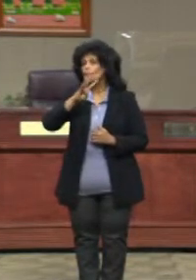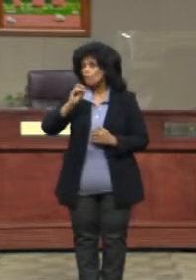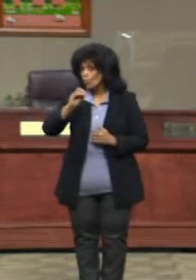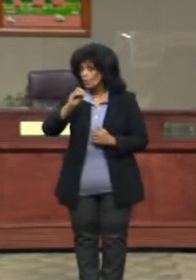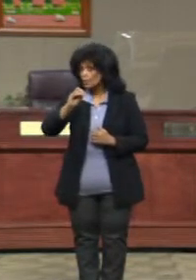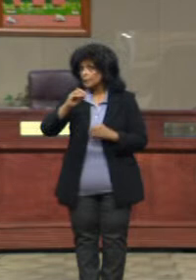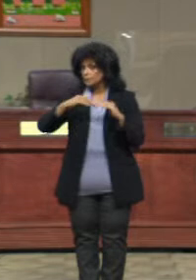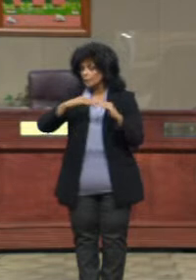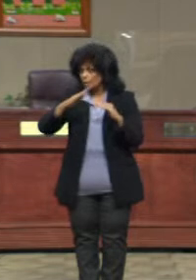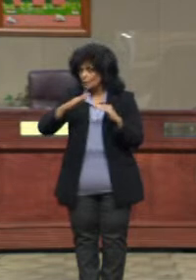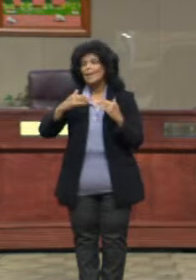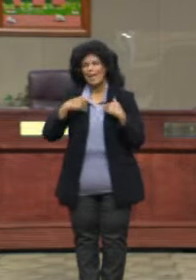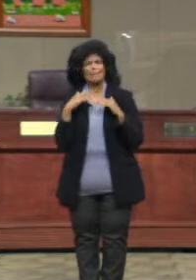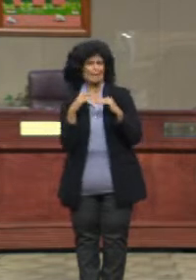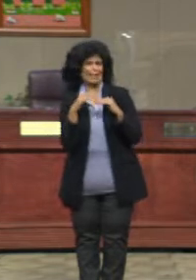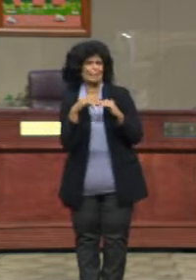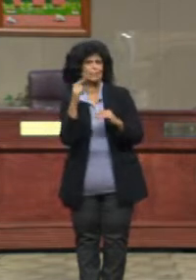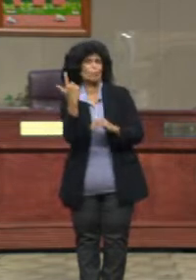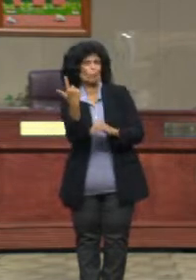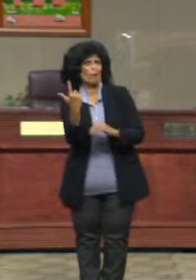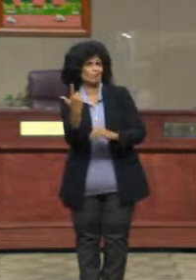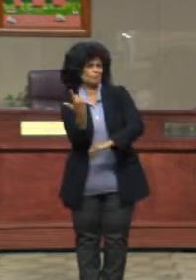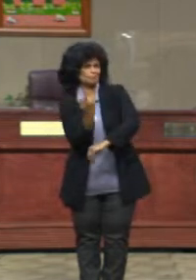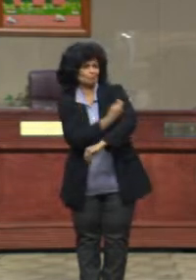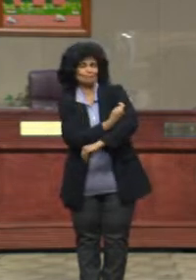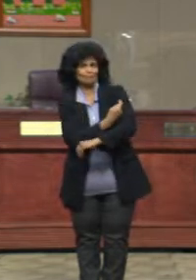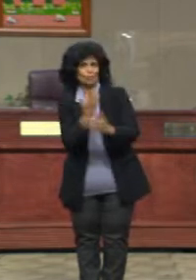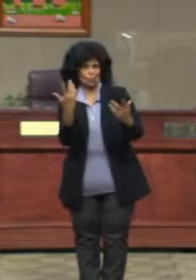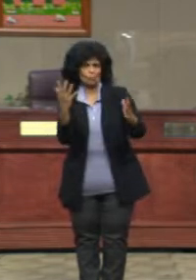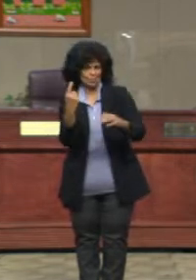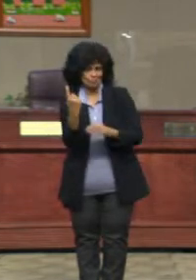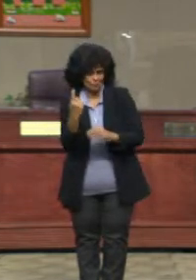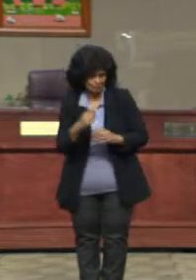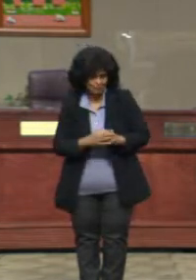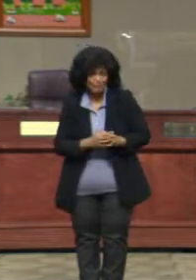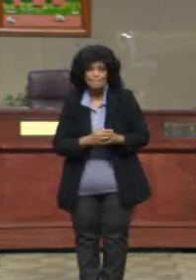one shot of the vaccine. Overall,